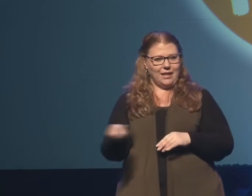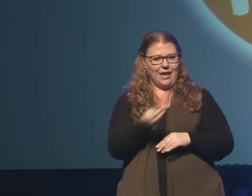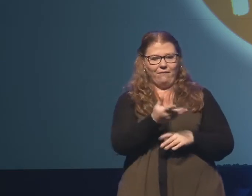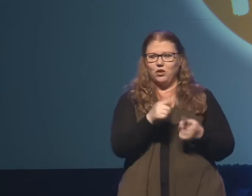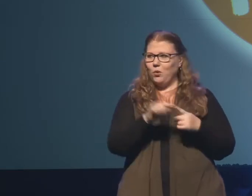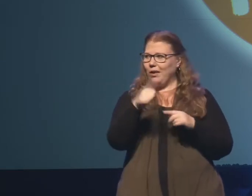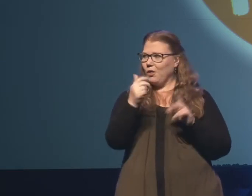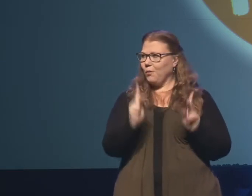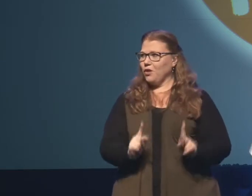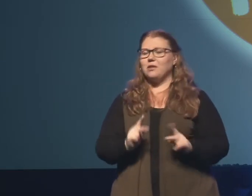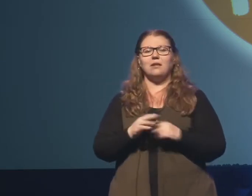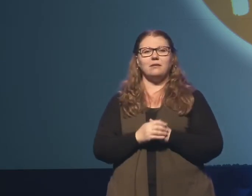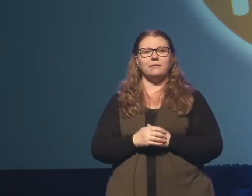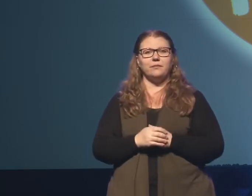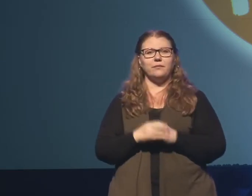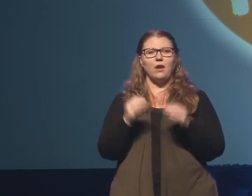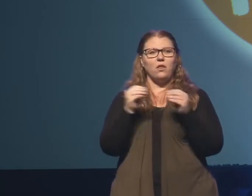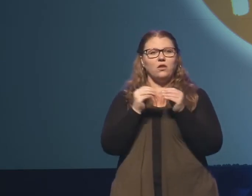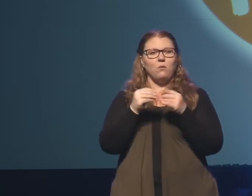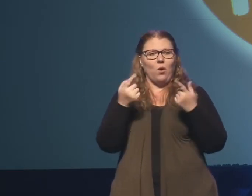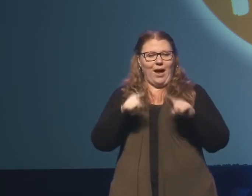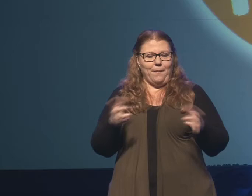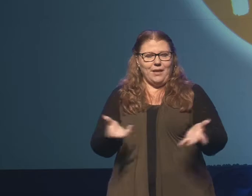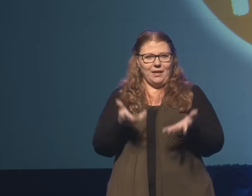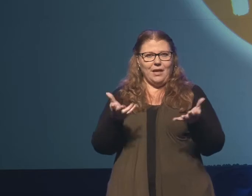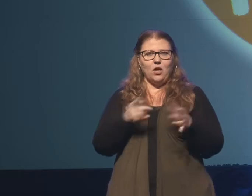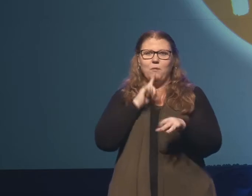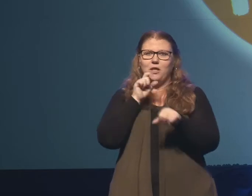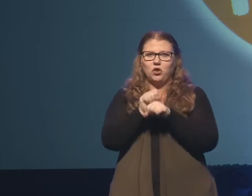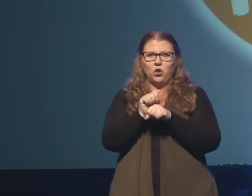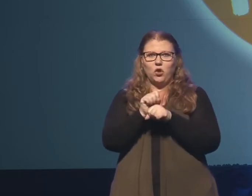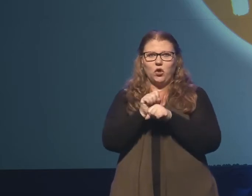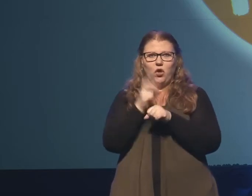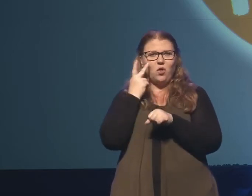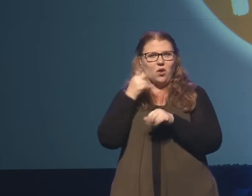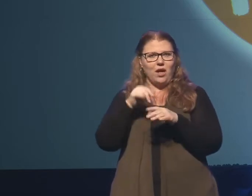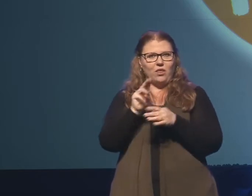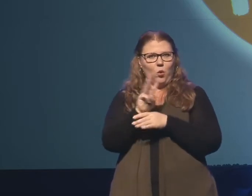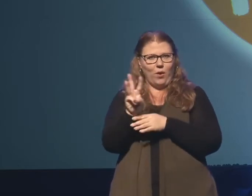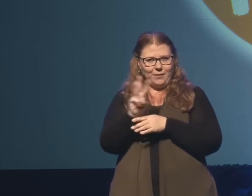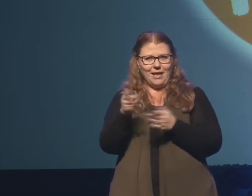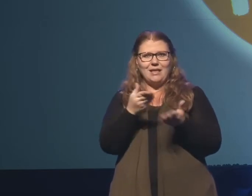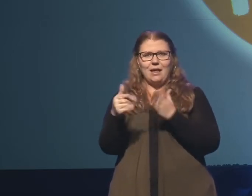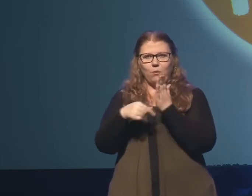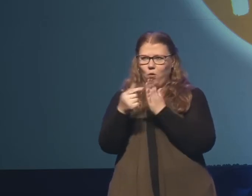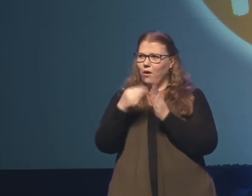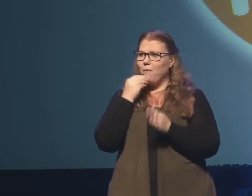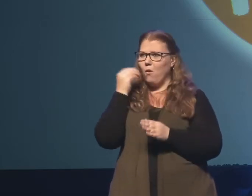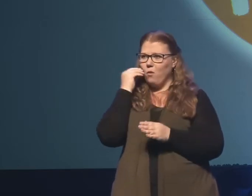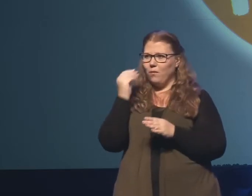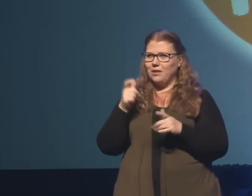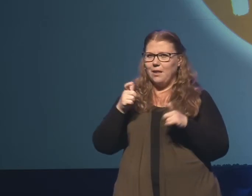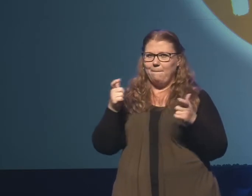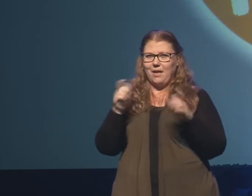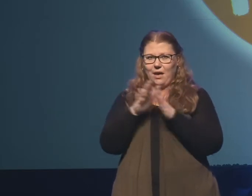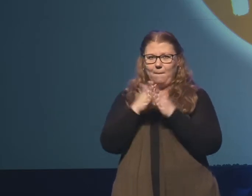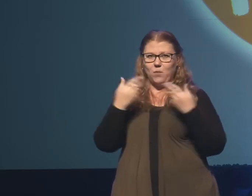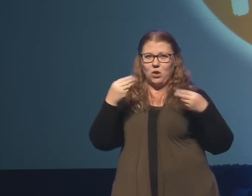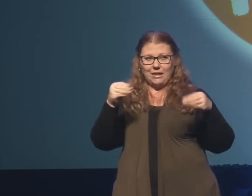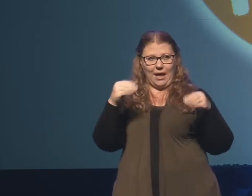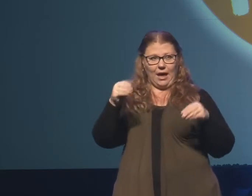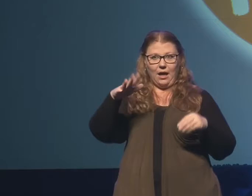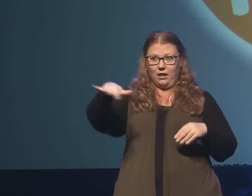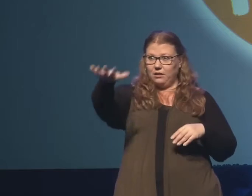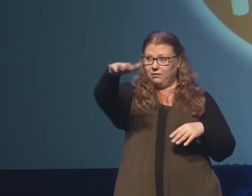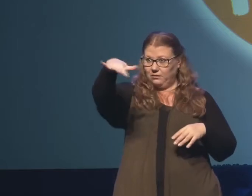person. But there's more going on around here. Make sure that you check our website, take that program home. There's a big book sale.